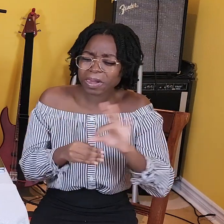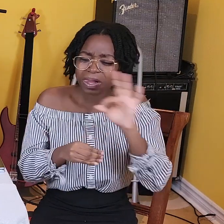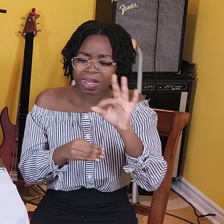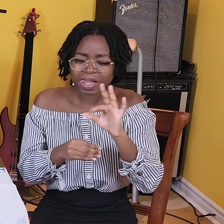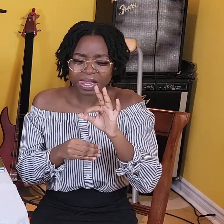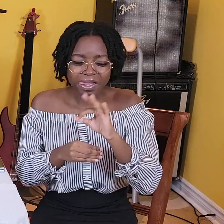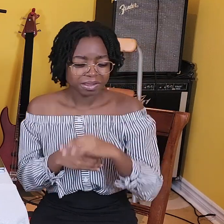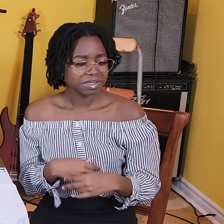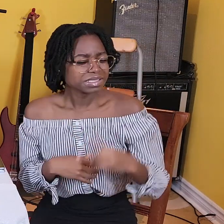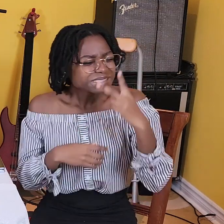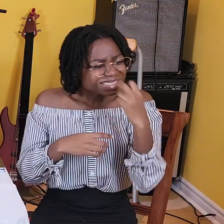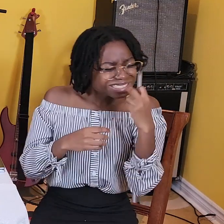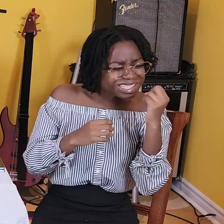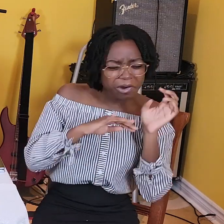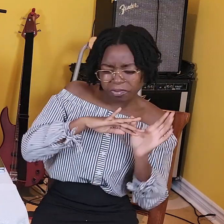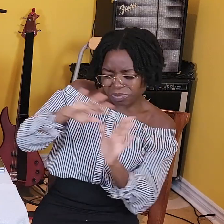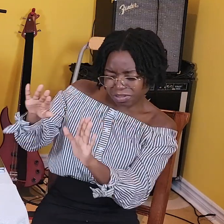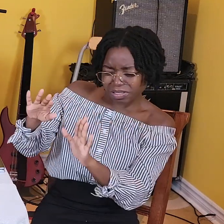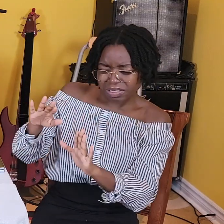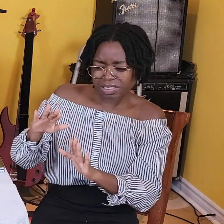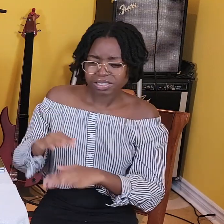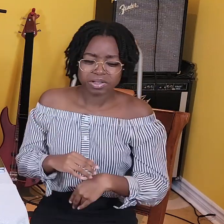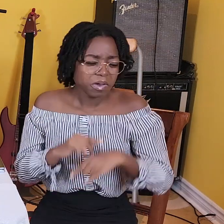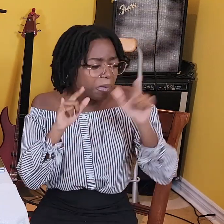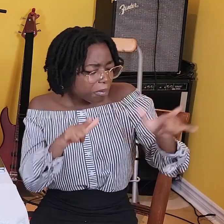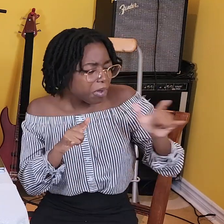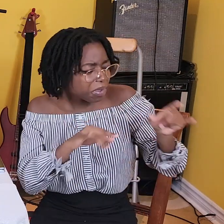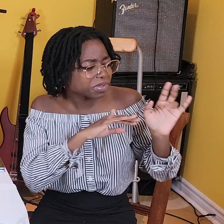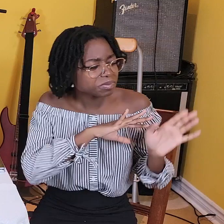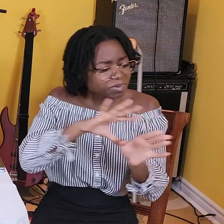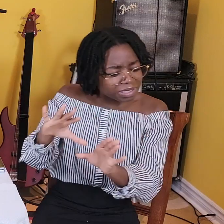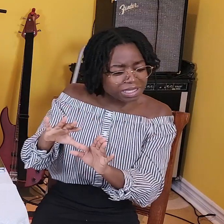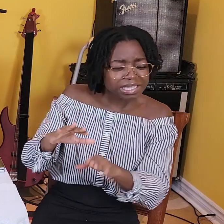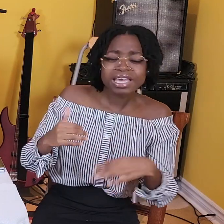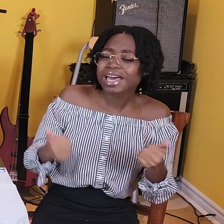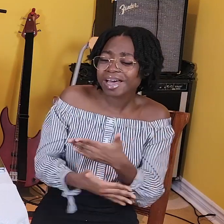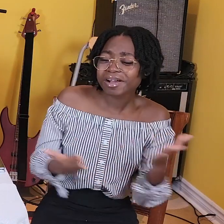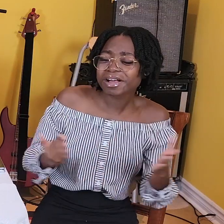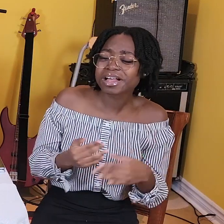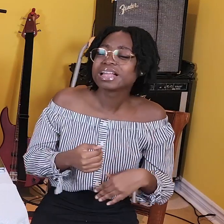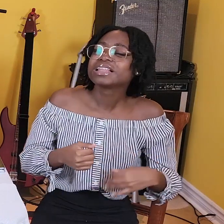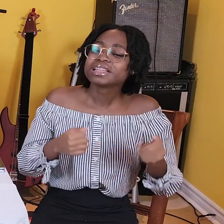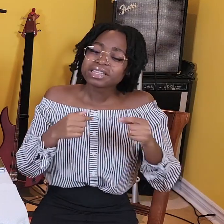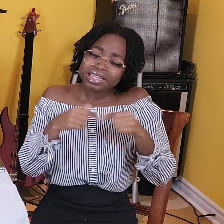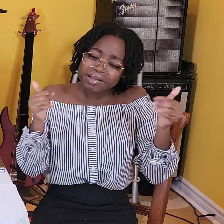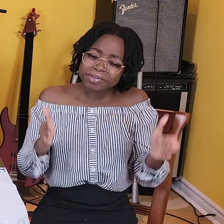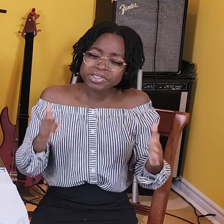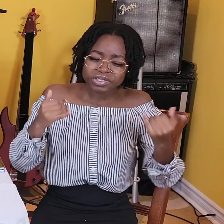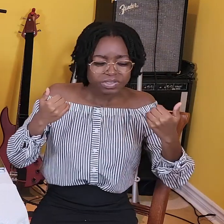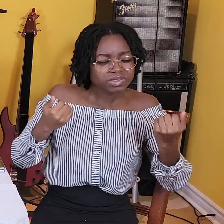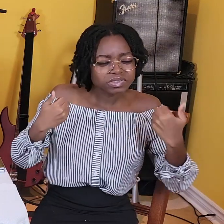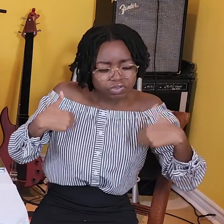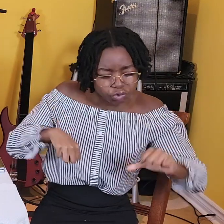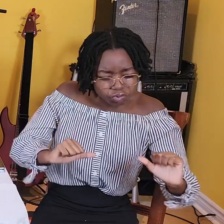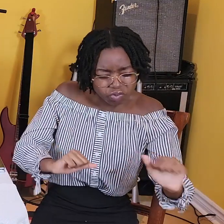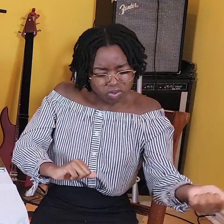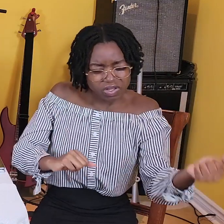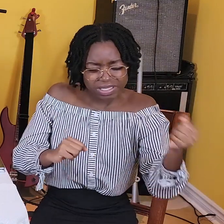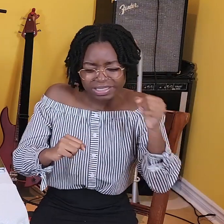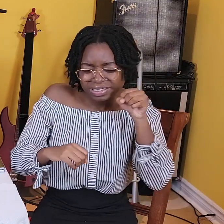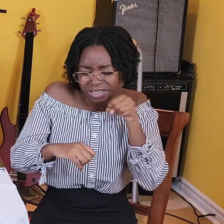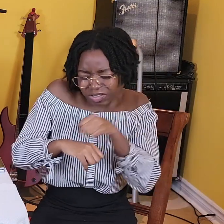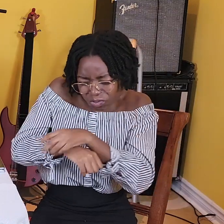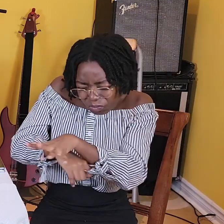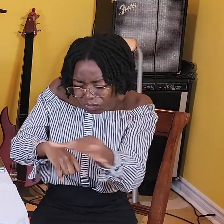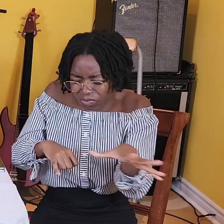skepticism, put away, mighty God, jokes, put away all the things that the enemy tries to play in their hearts and in their minds so that they will reject you. Let